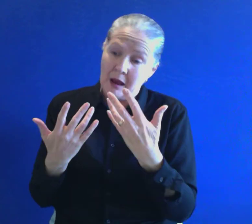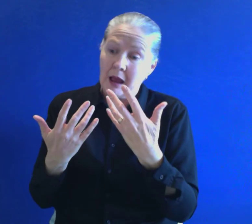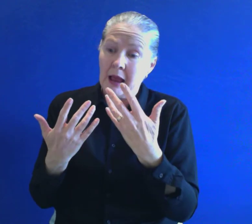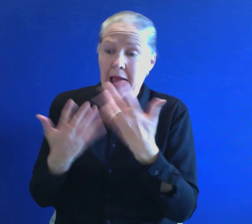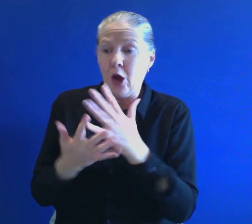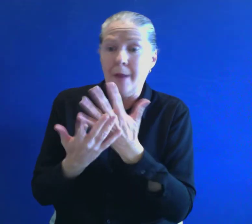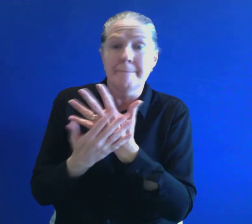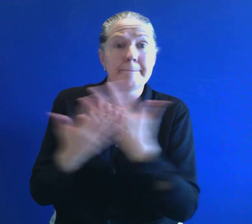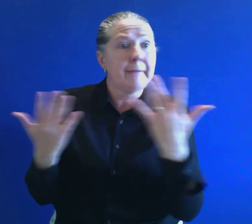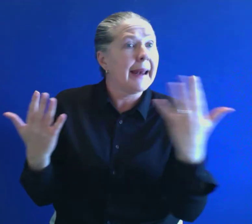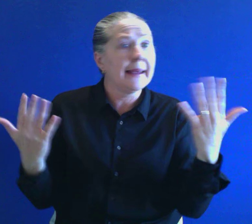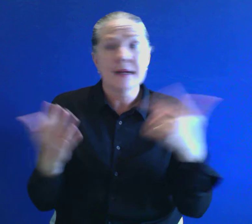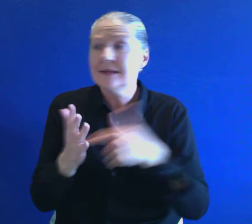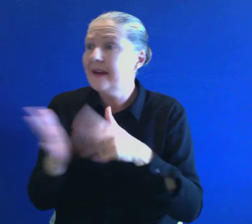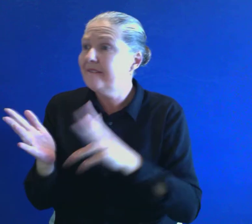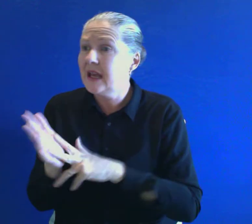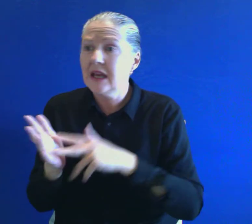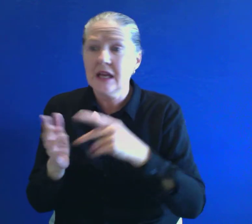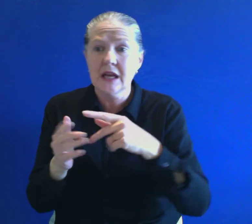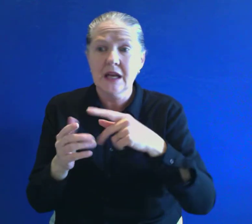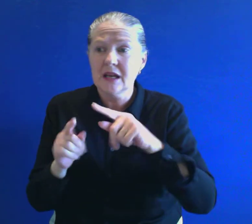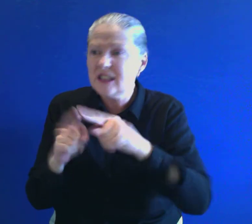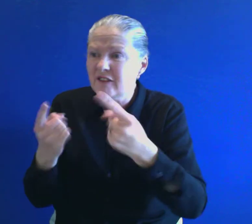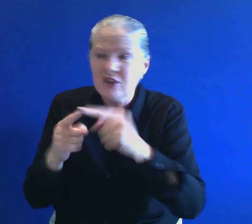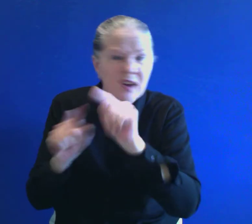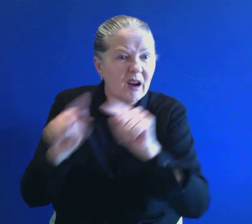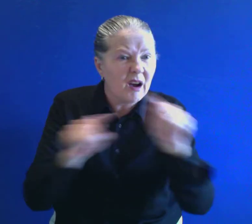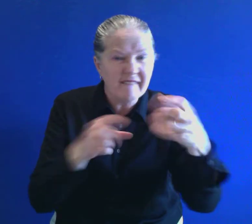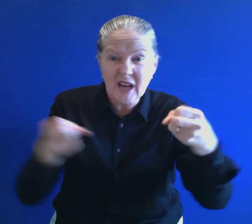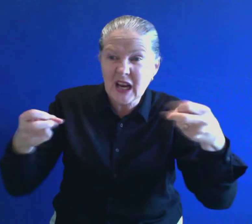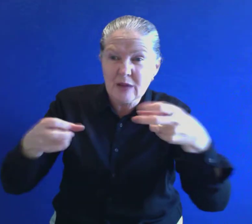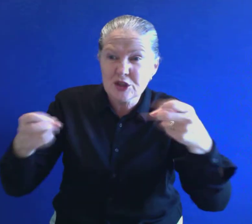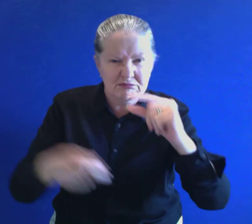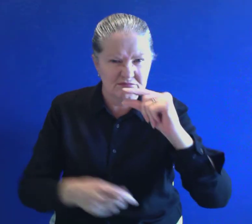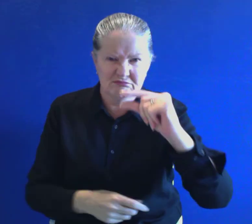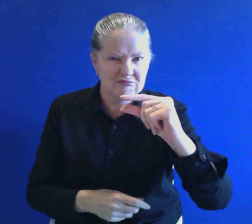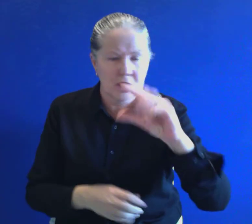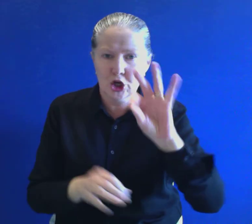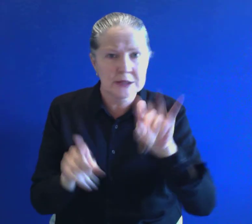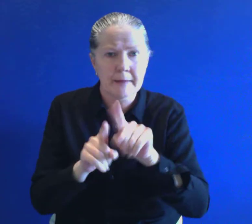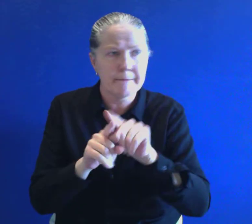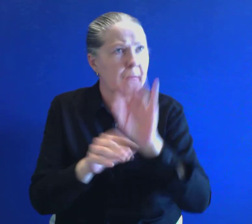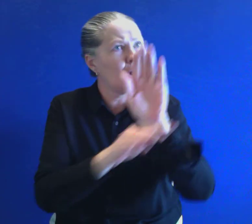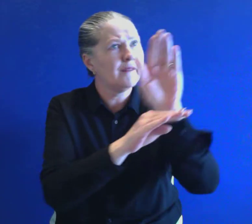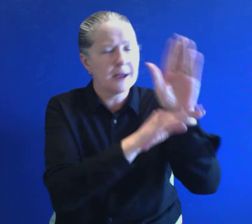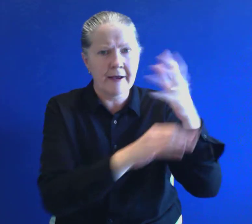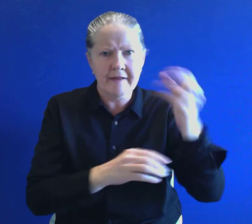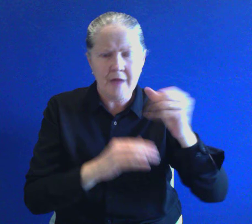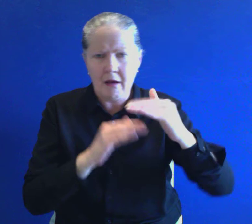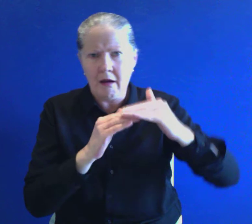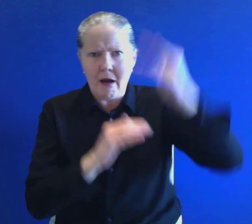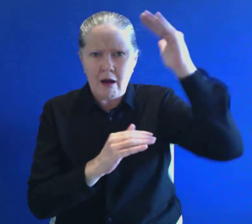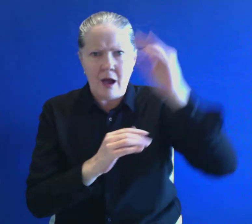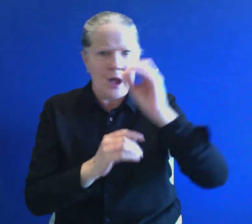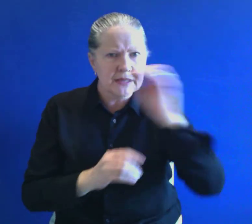programs that have captioning is quite low so it's not like a lot of other countries where there's a high percentage of